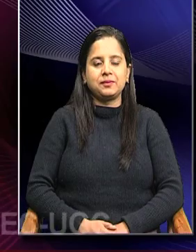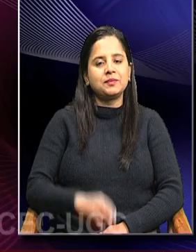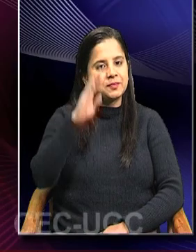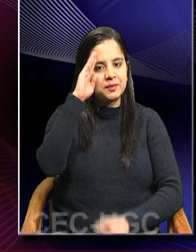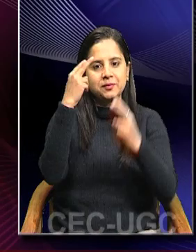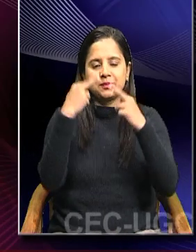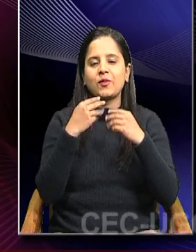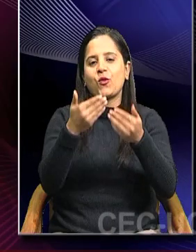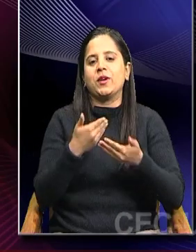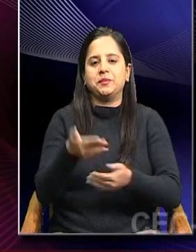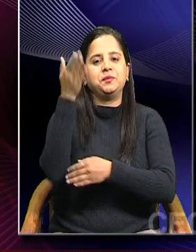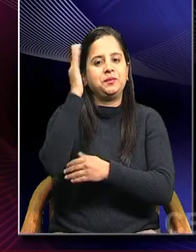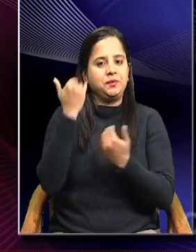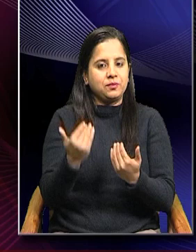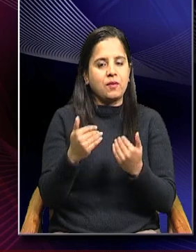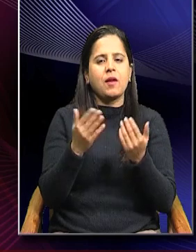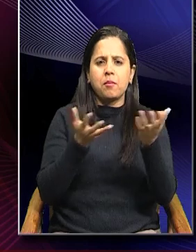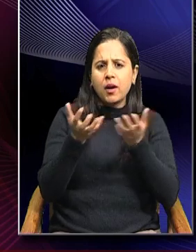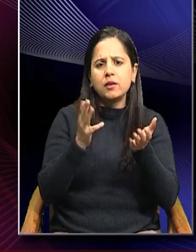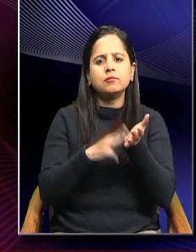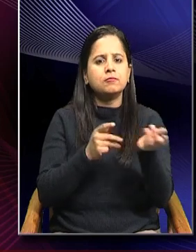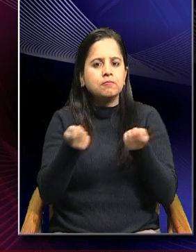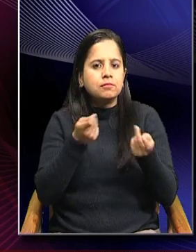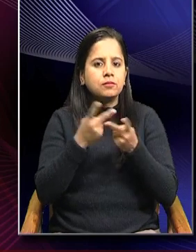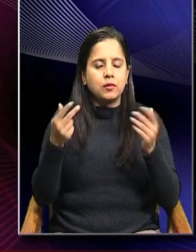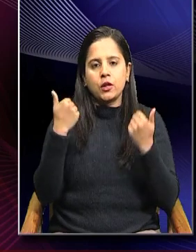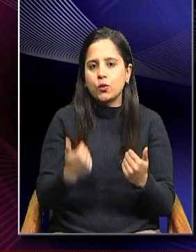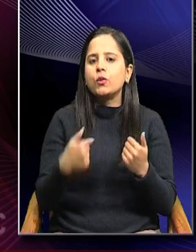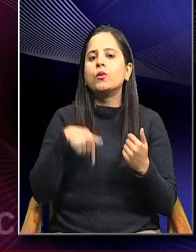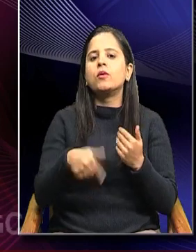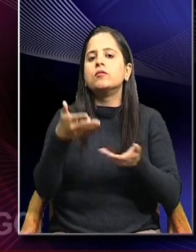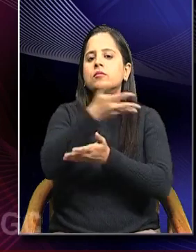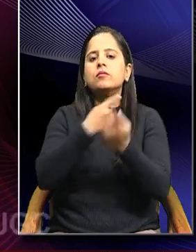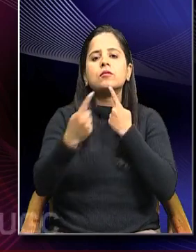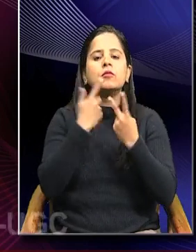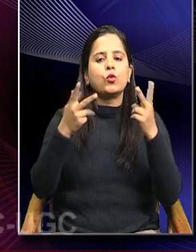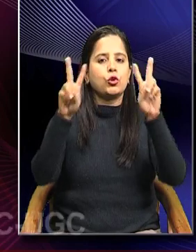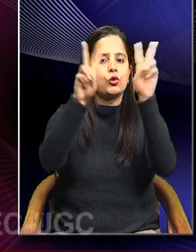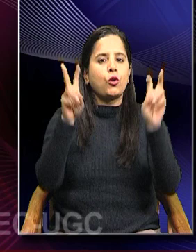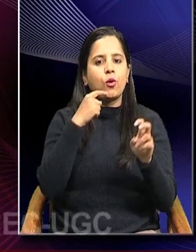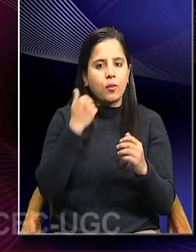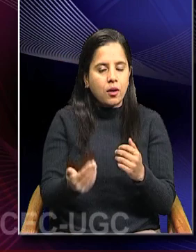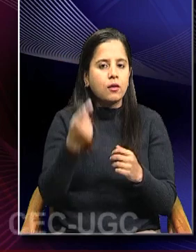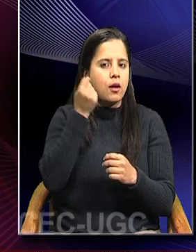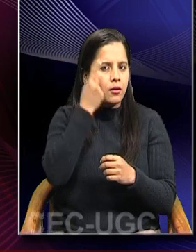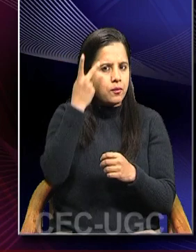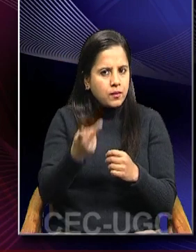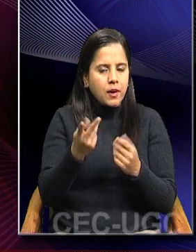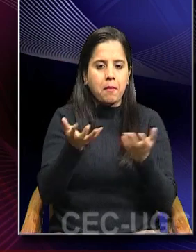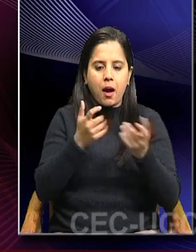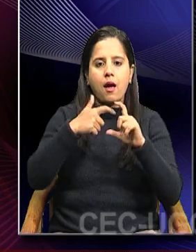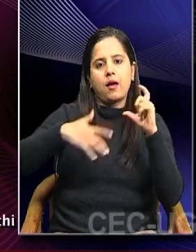Hello viewers, welcome to our lecture series on marketing management, and today we are going to have a discussion on the topic of understanding marketing